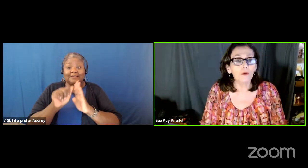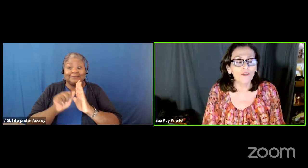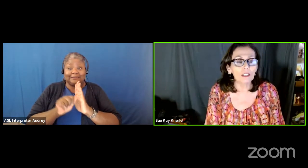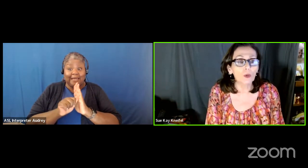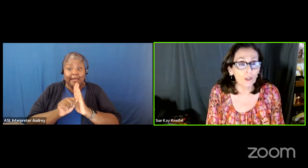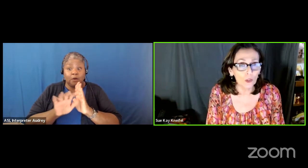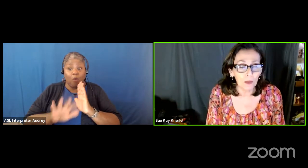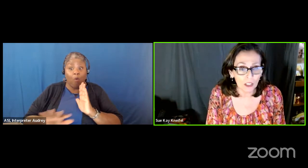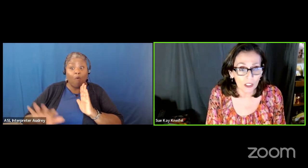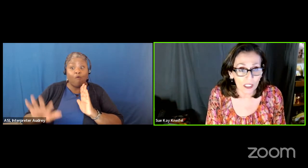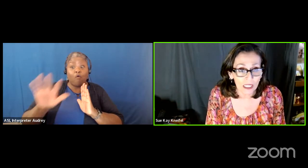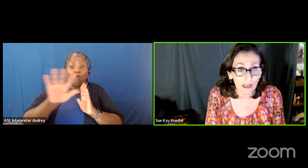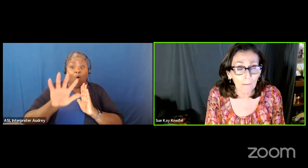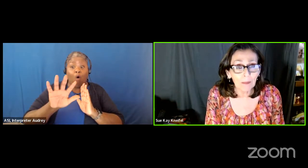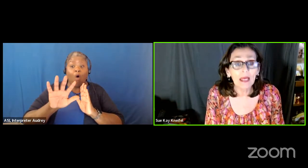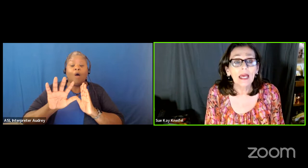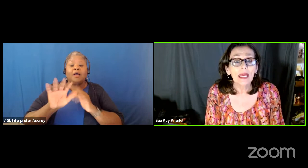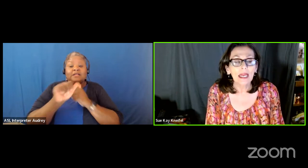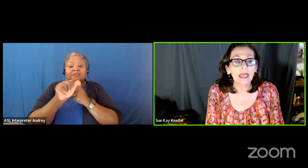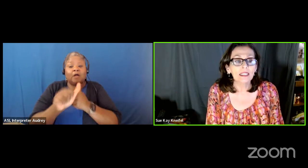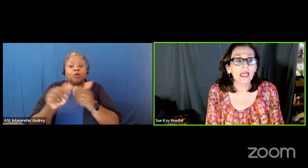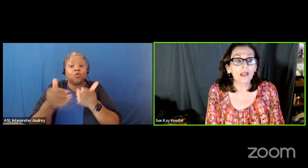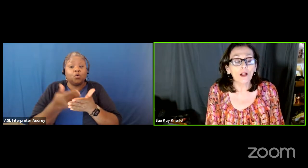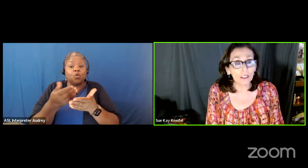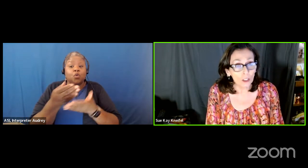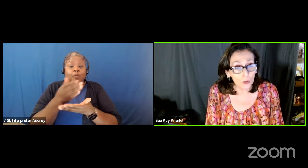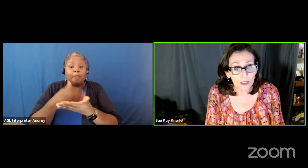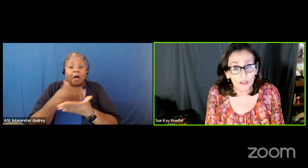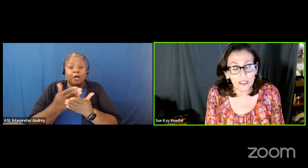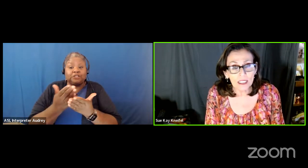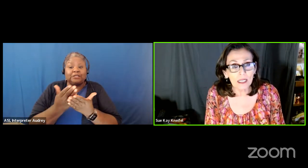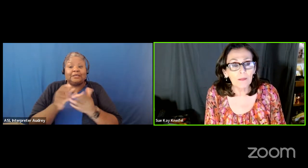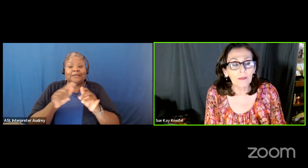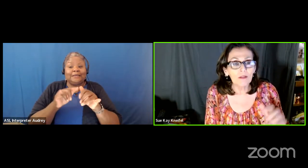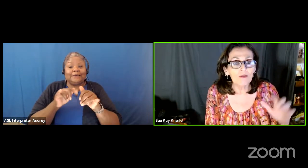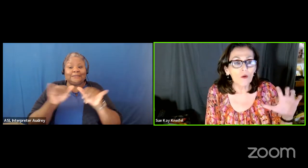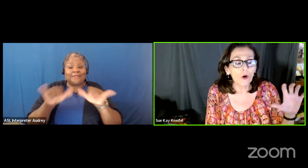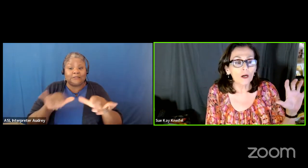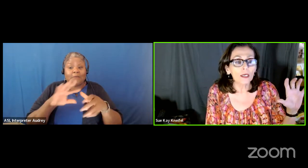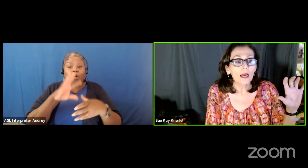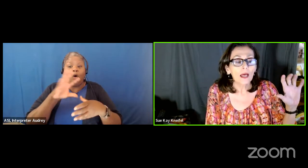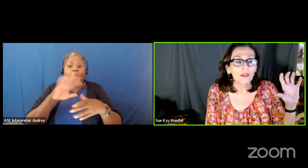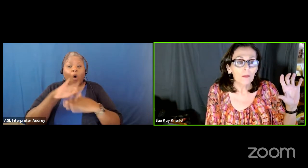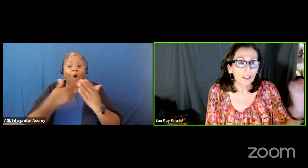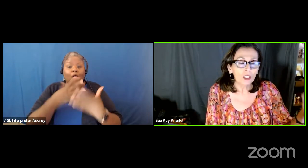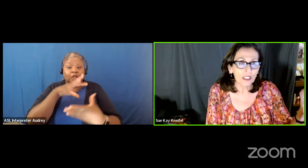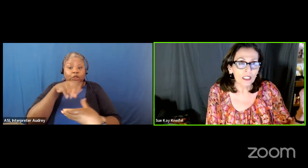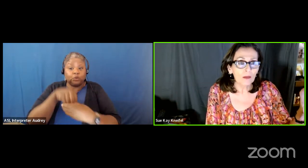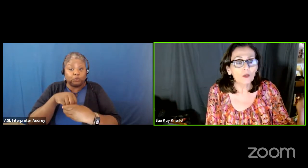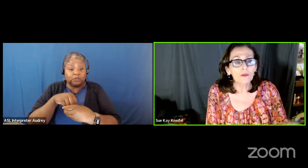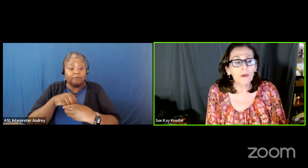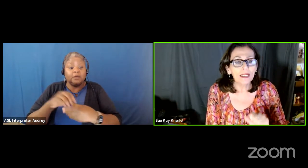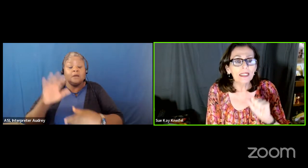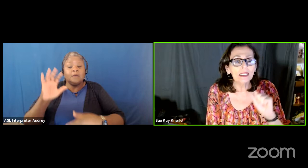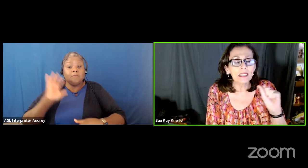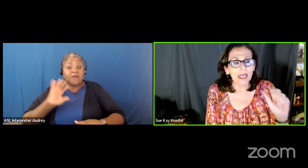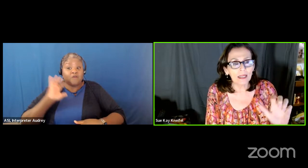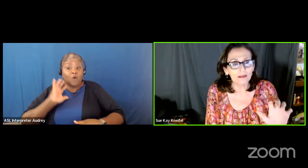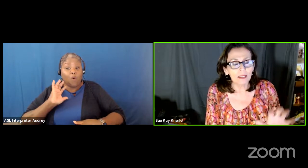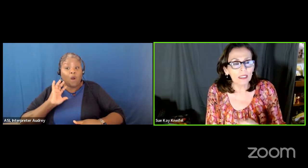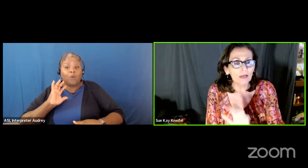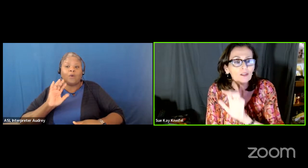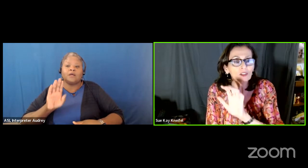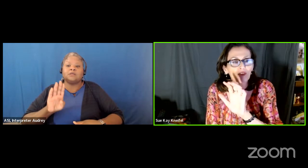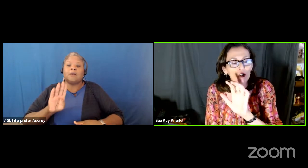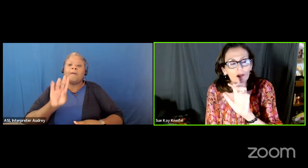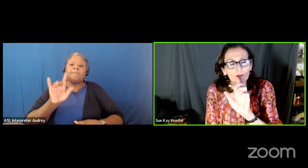overall is moving to a new budget system. It's an all-inclusive system. Before, the budget system was buddies